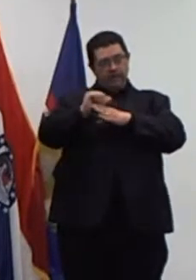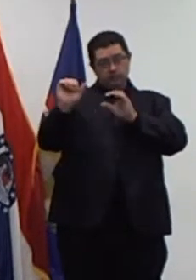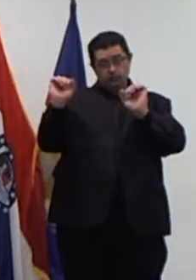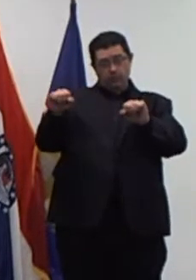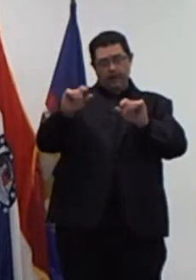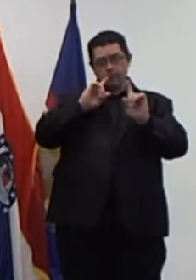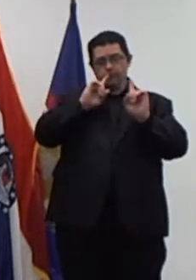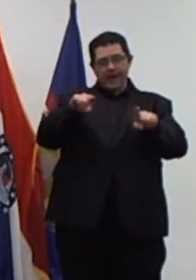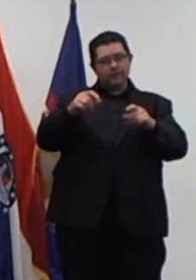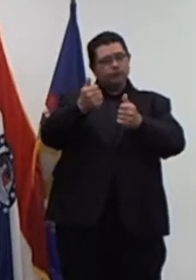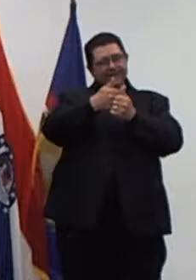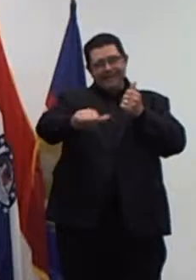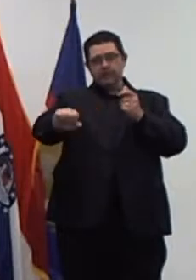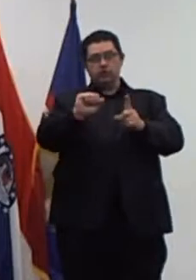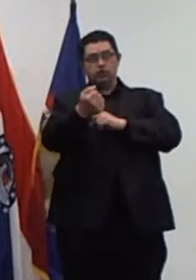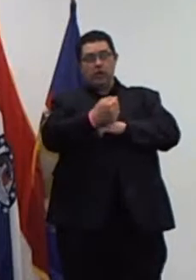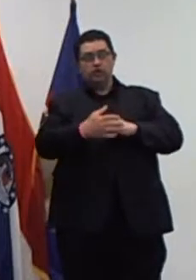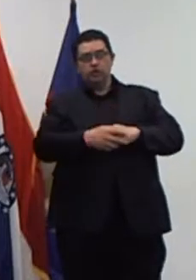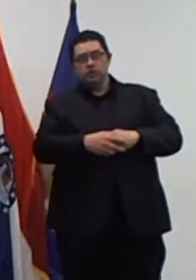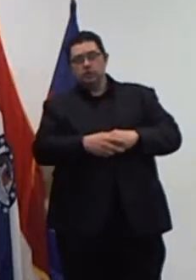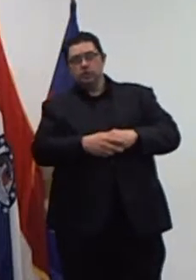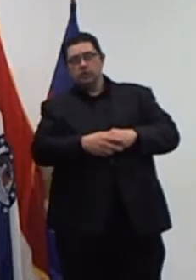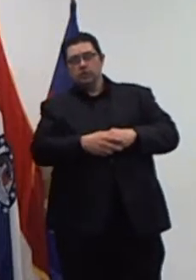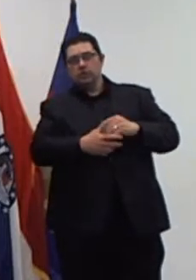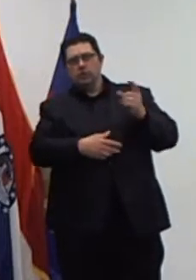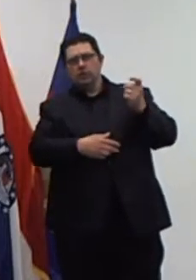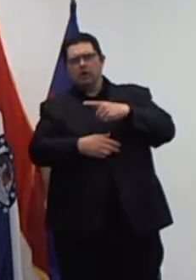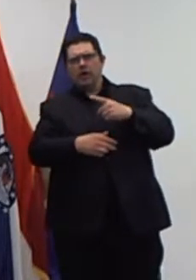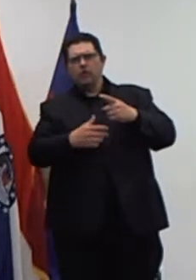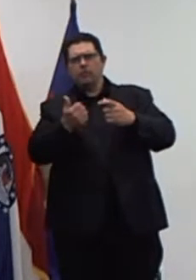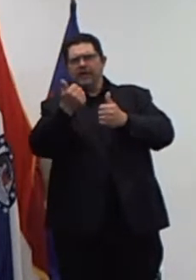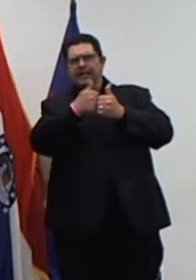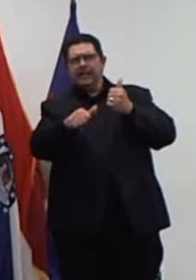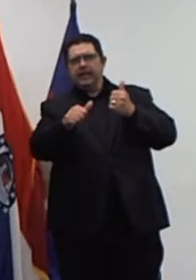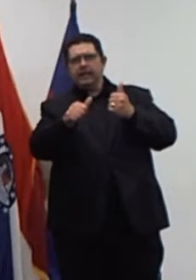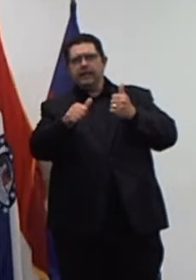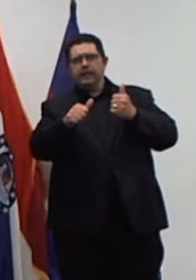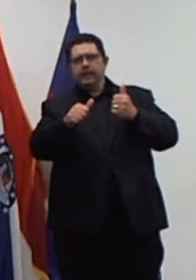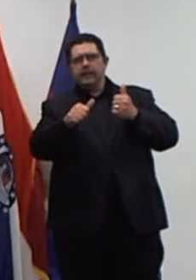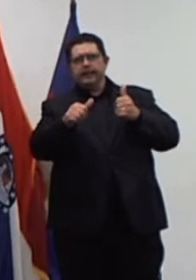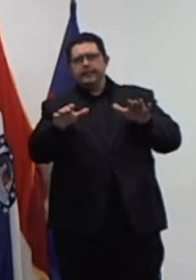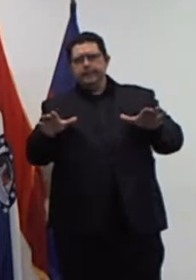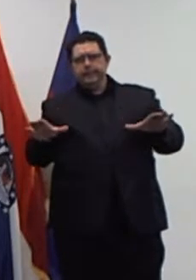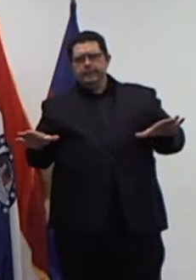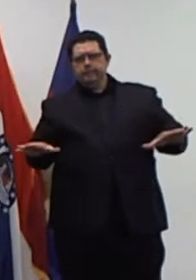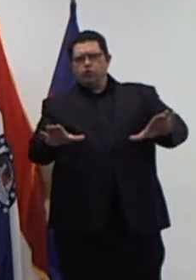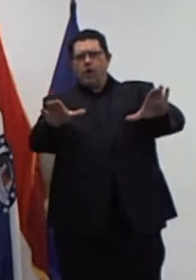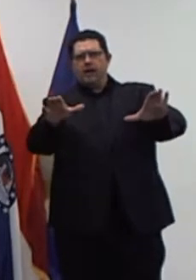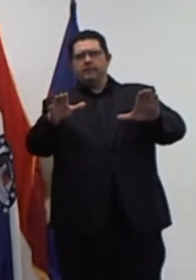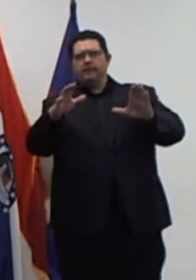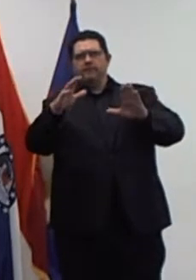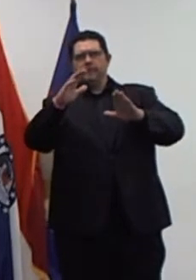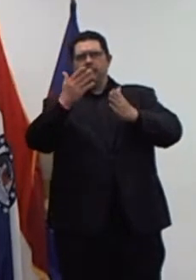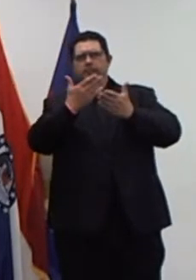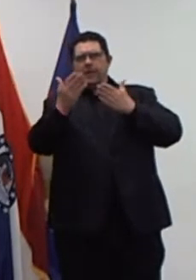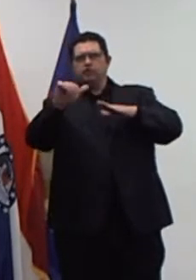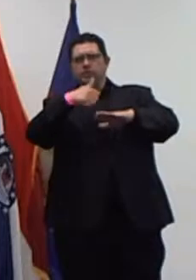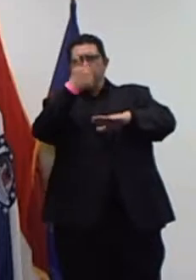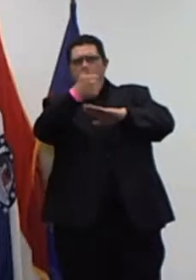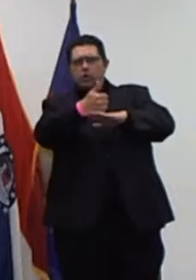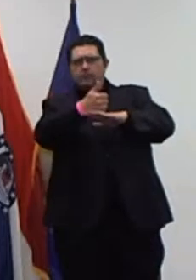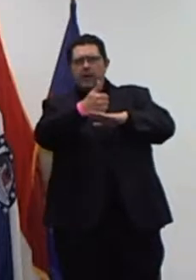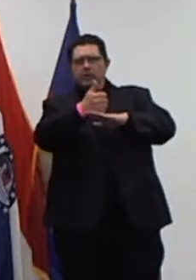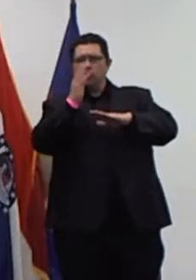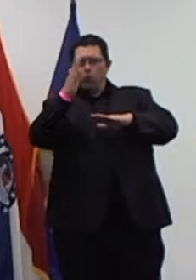situation. Have there been any specific proactive measures that have been put in place or that are going to be put in